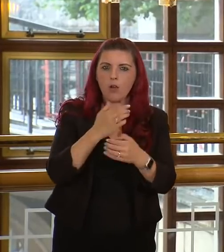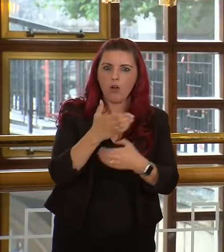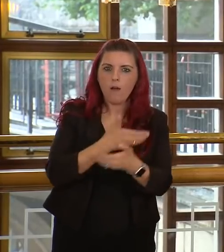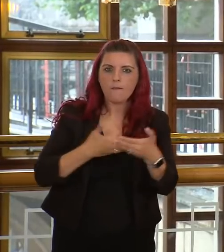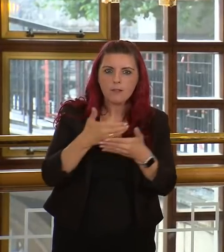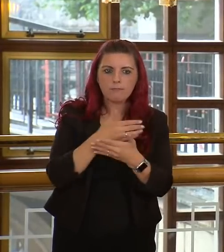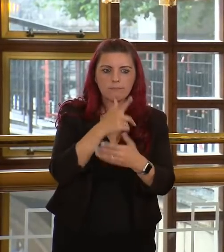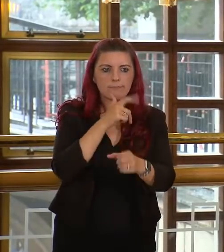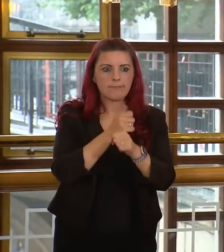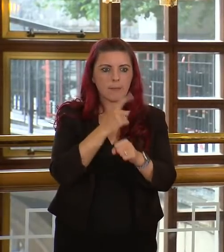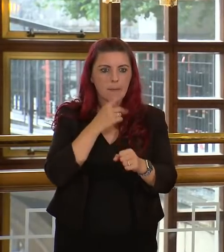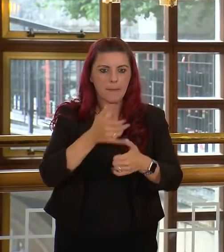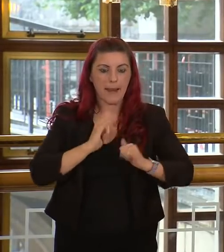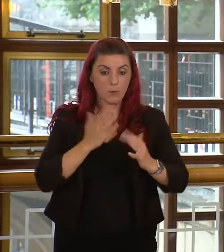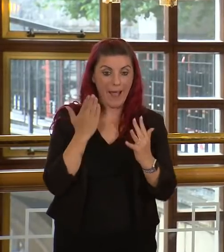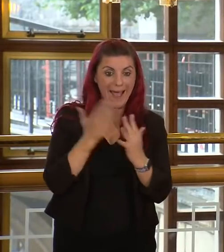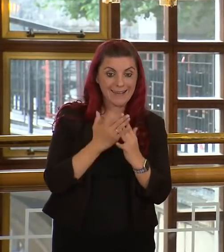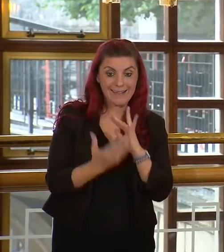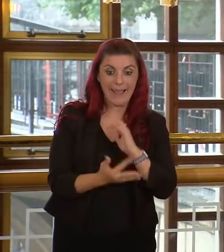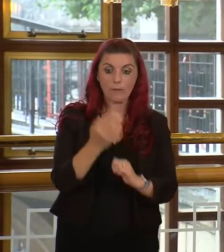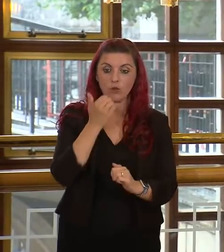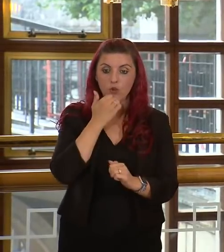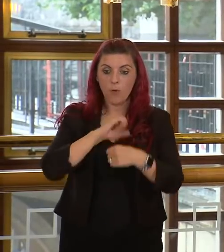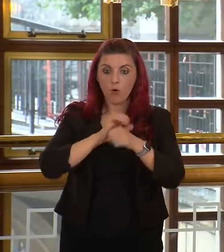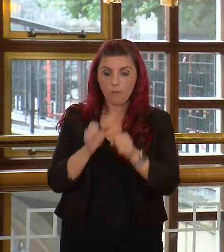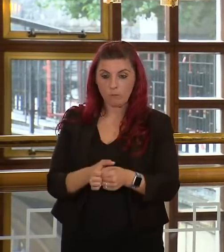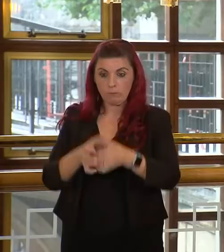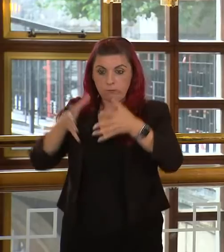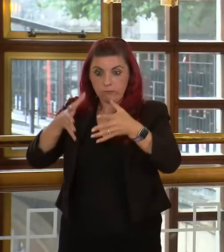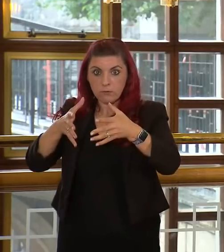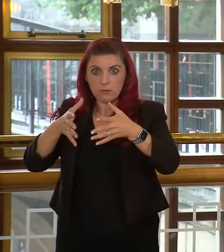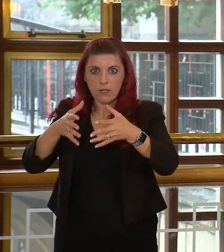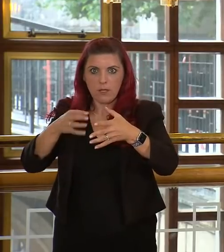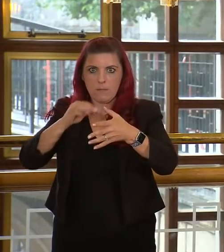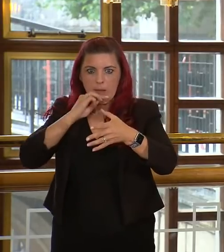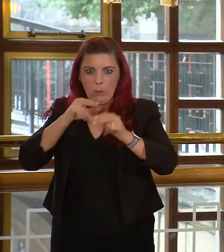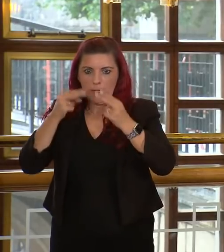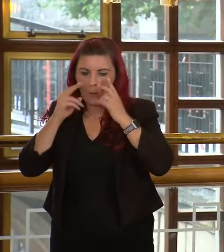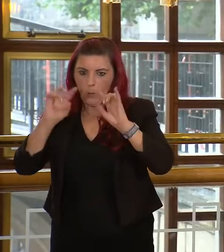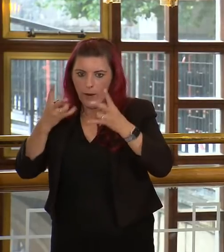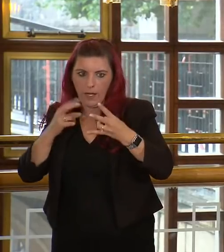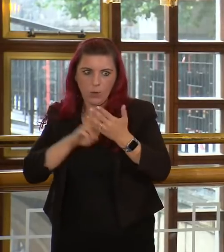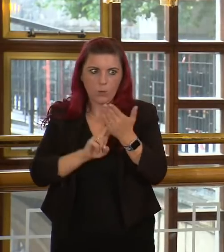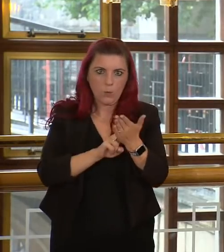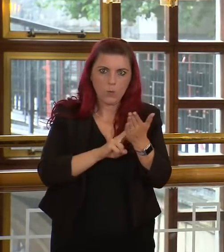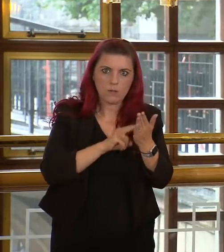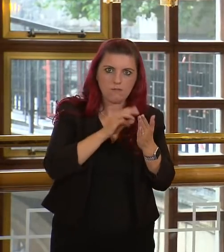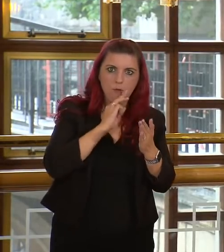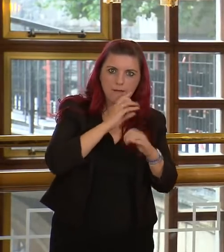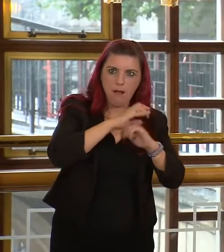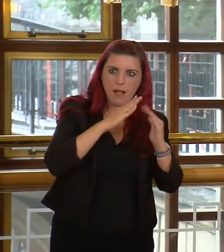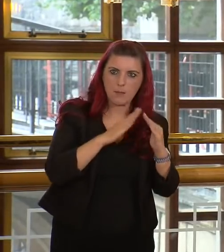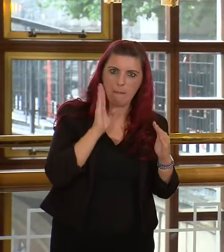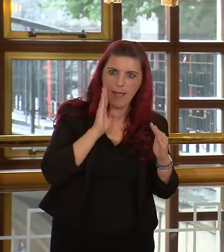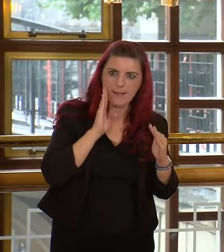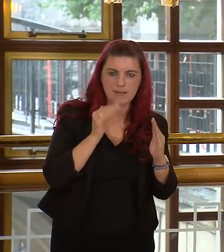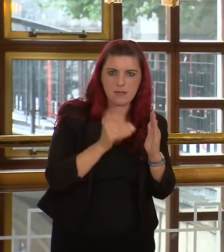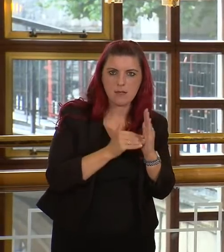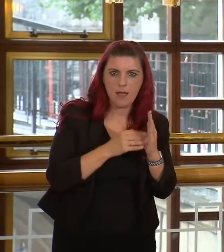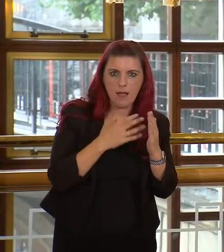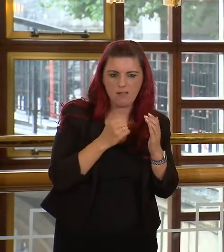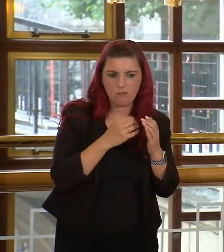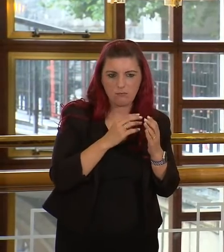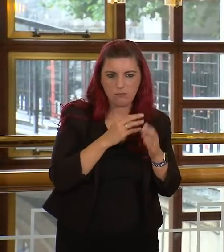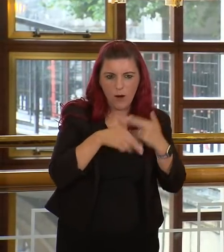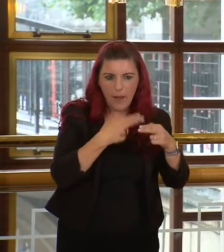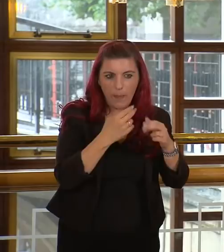to access that capacity should we see a second surge or a very difficult situation with COVID-19. I'm very grateful to the private hospitals for the